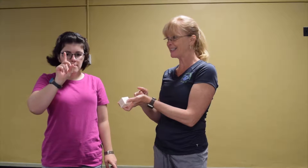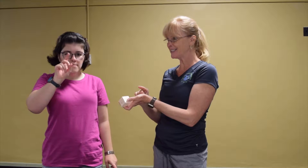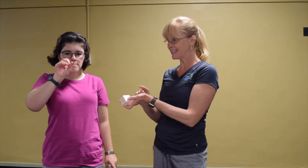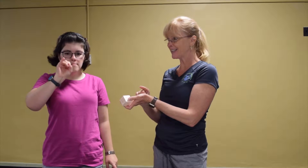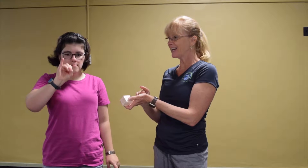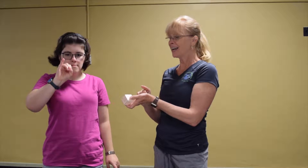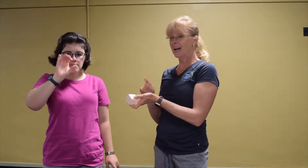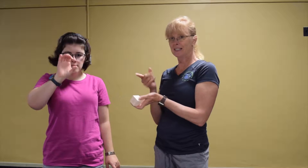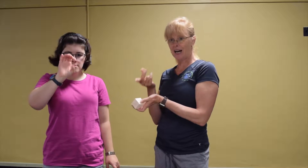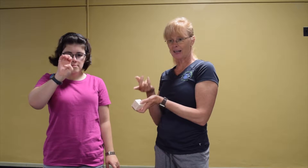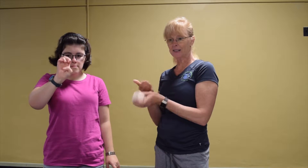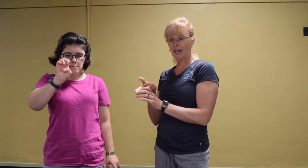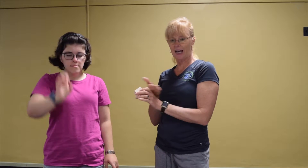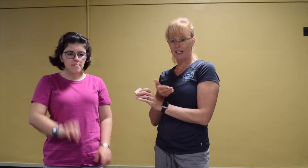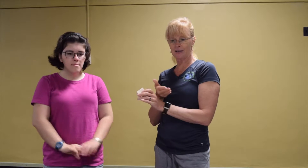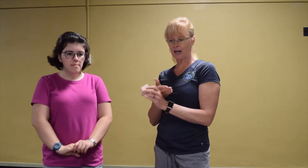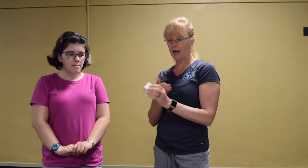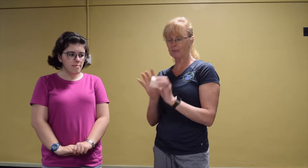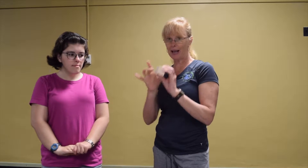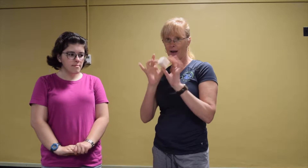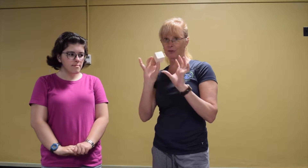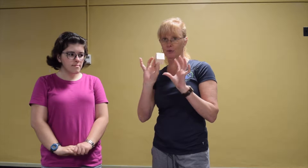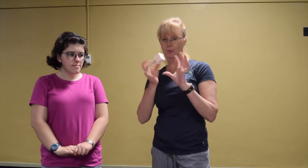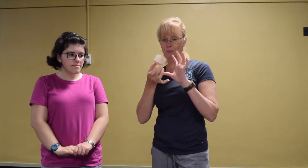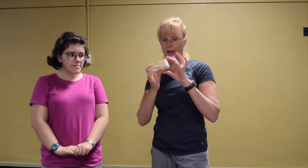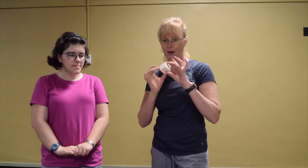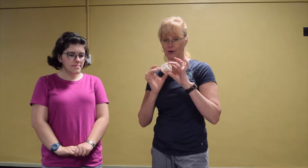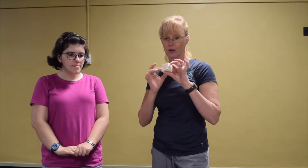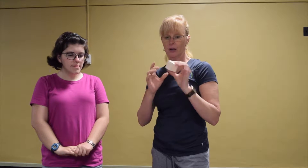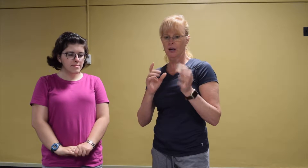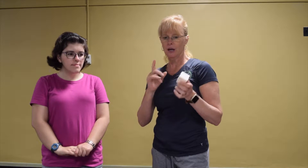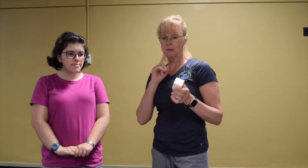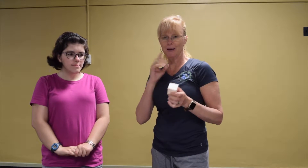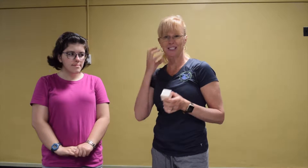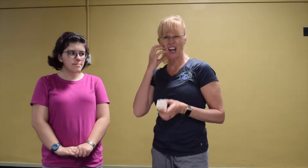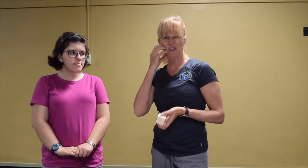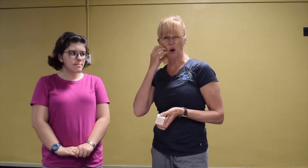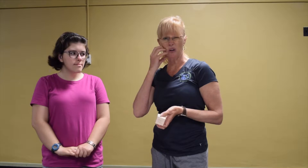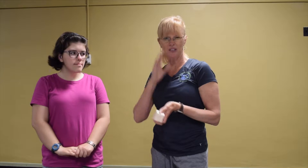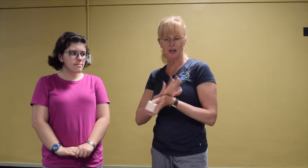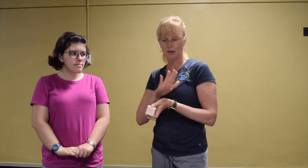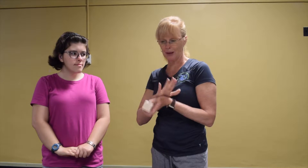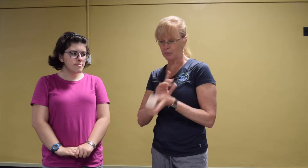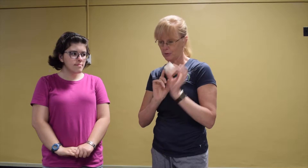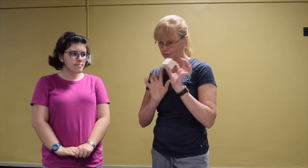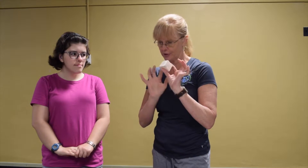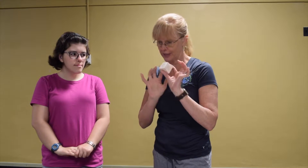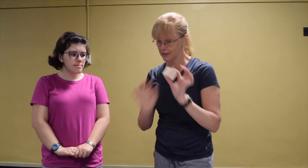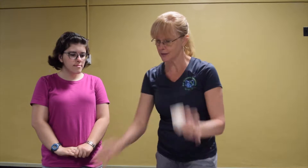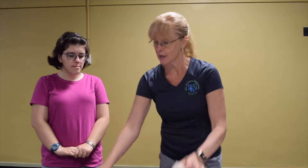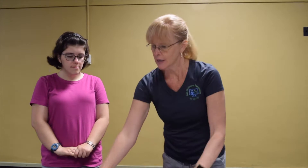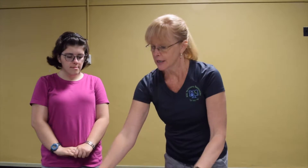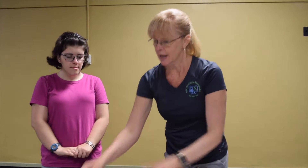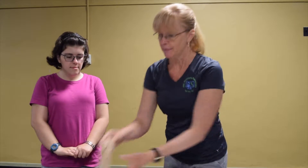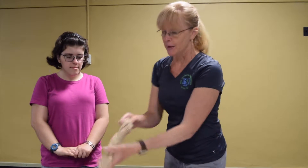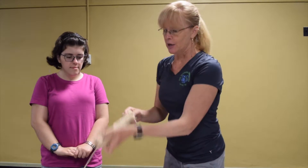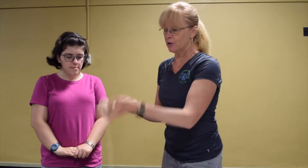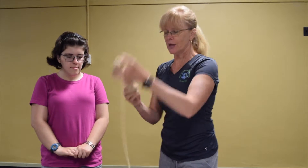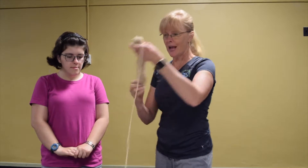these dice ahead of time and have them prepared. It's best to have cardstock paper for these. Now, you're going to